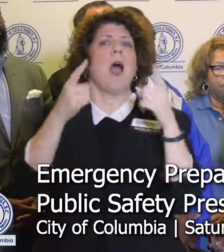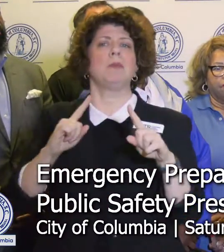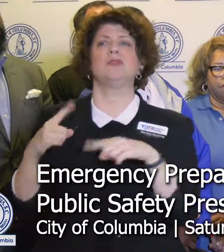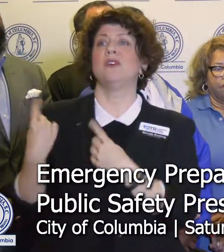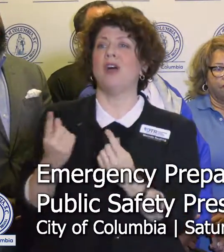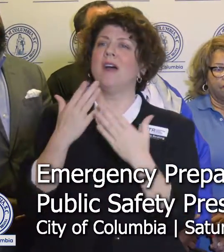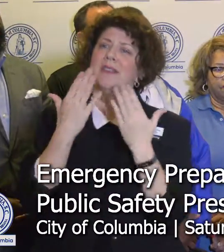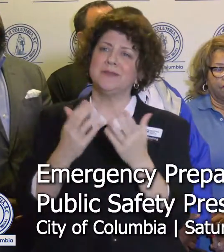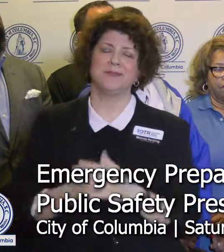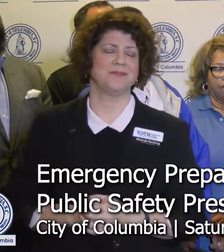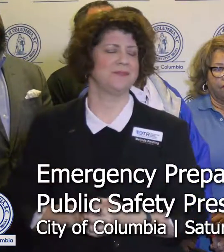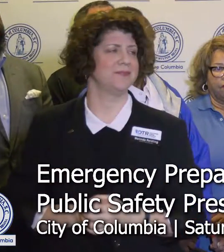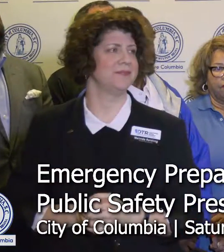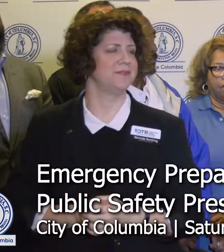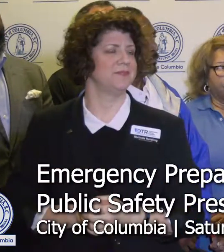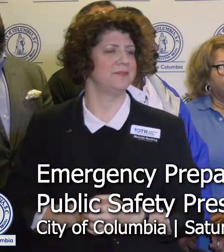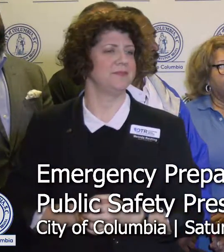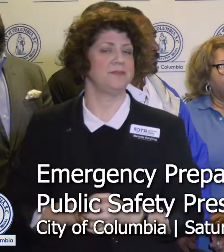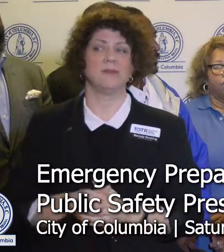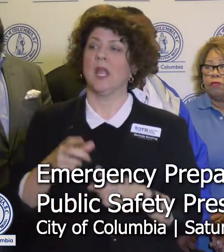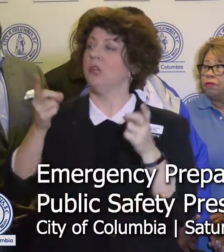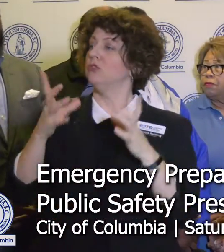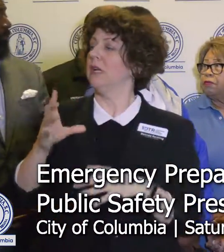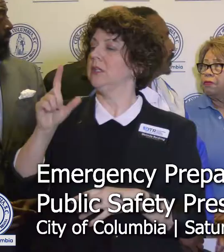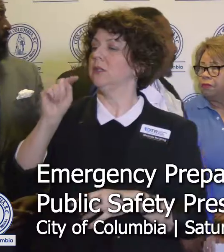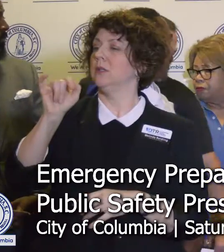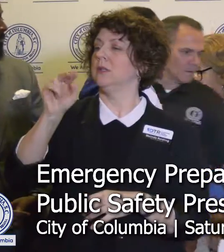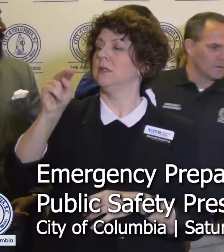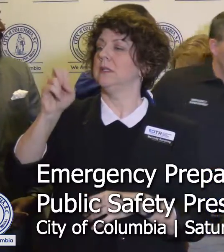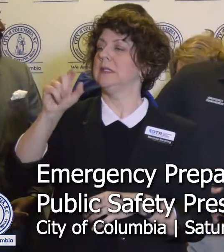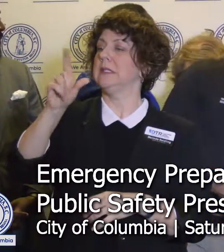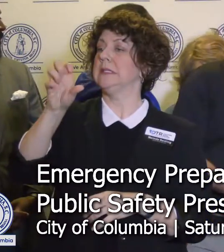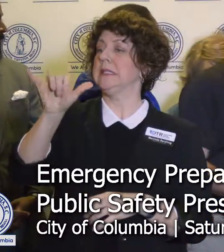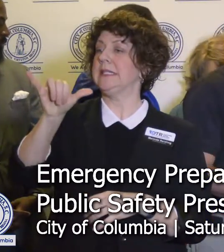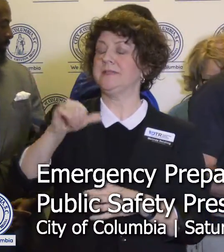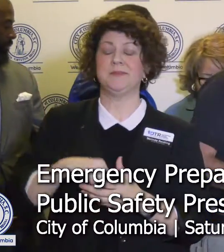you. We get Director Tinsley.